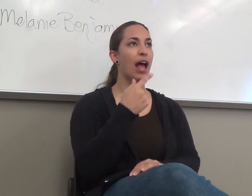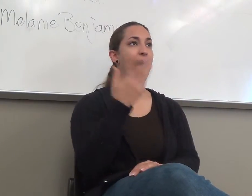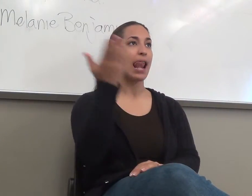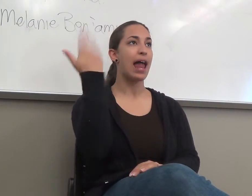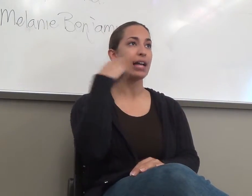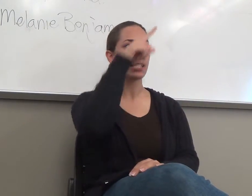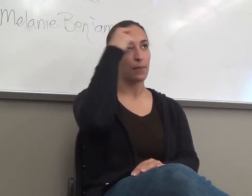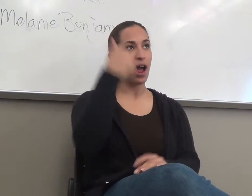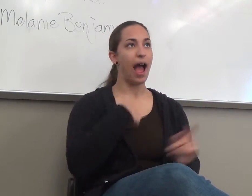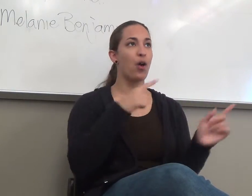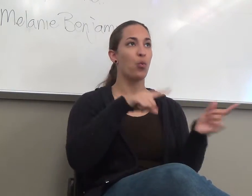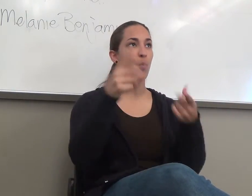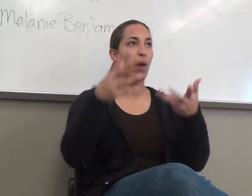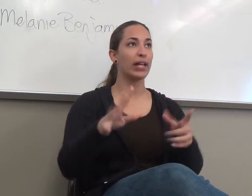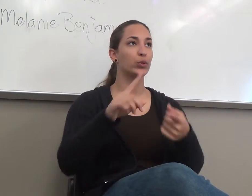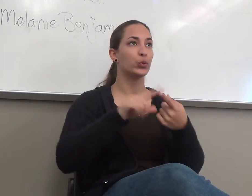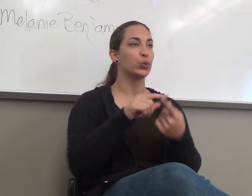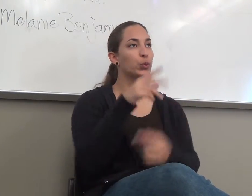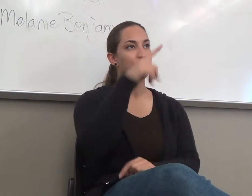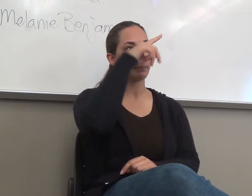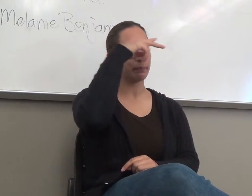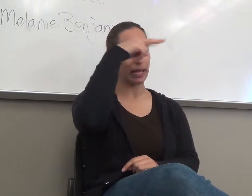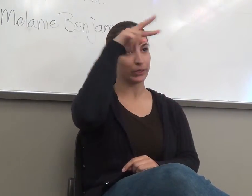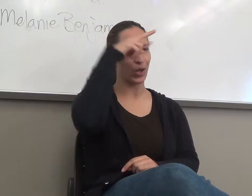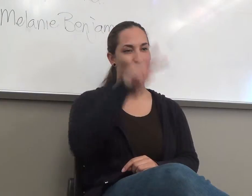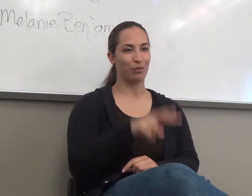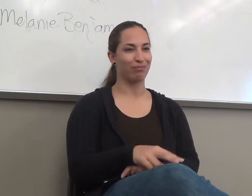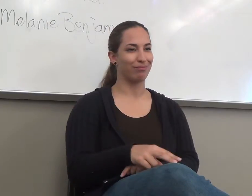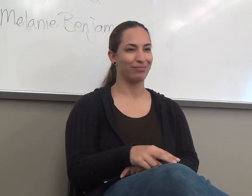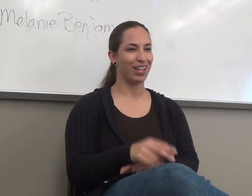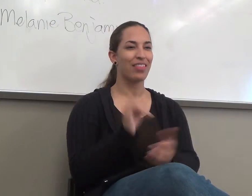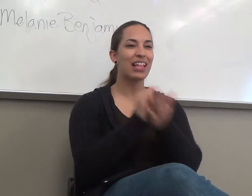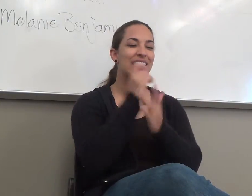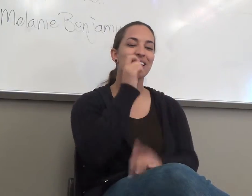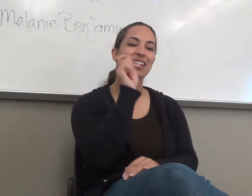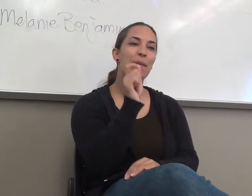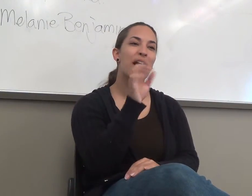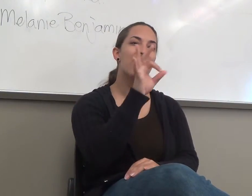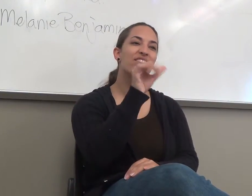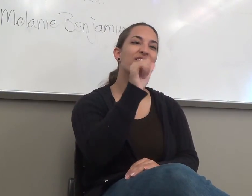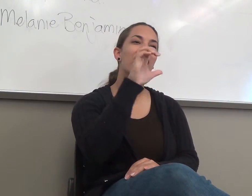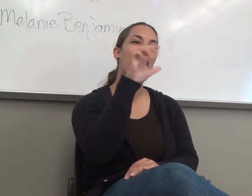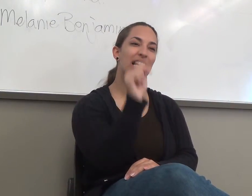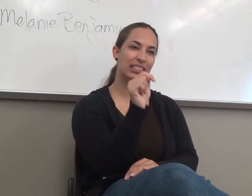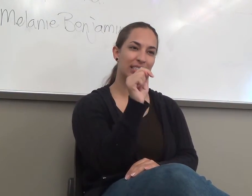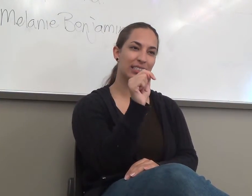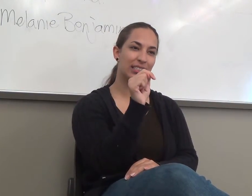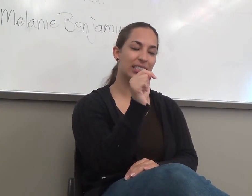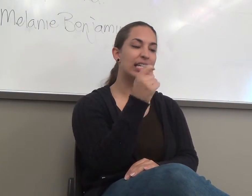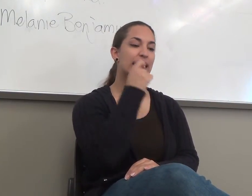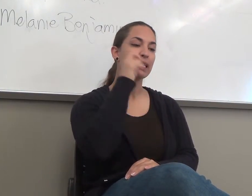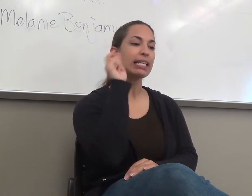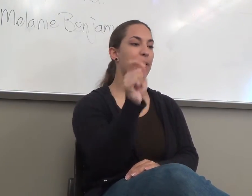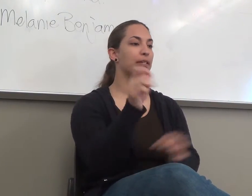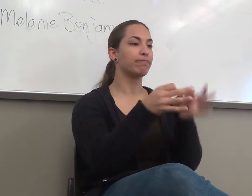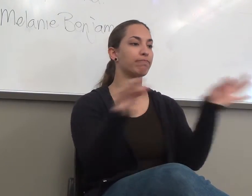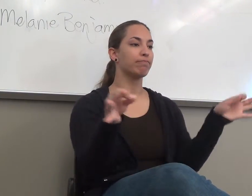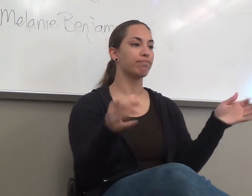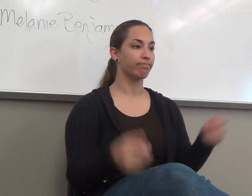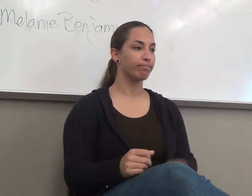That's what's called a statement of fact. And that's what I'll write on your papers, is a statement of fact. That happened. Nobody's gonna